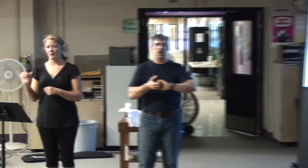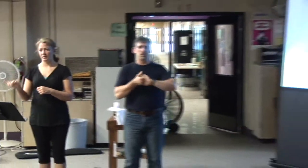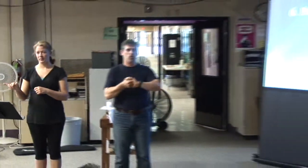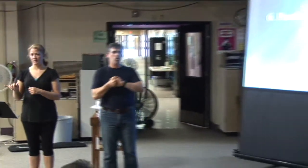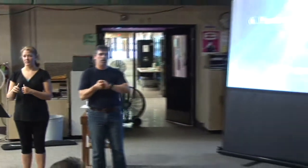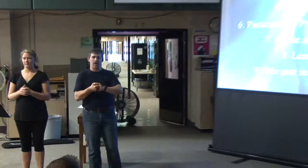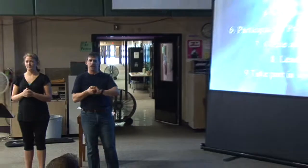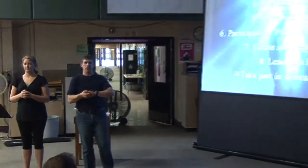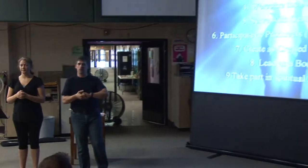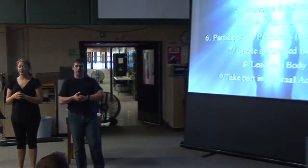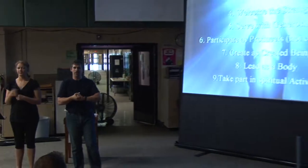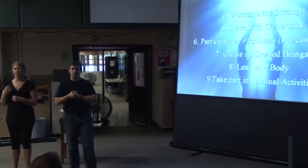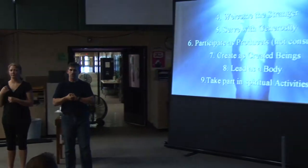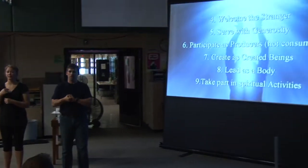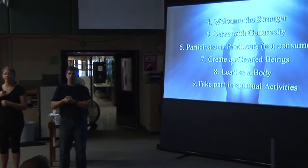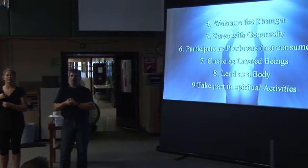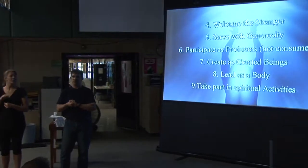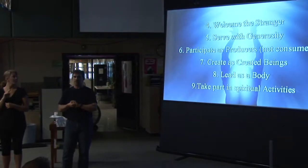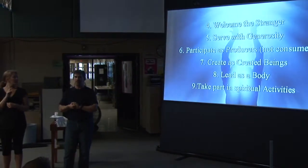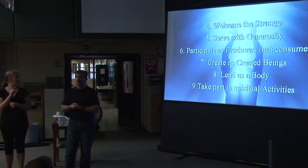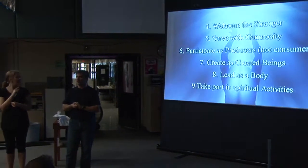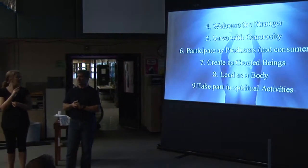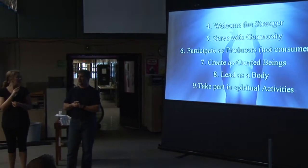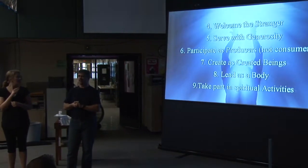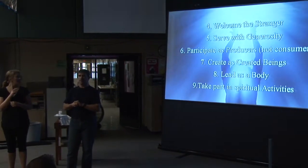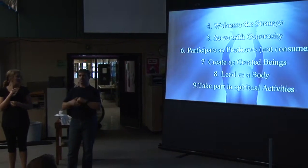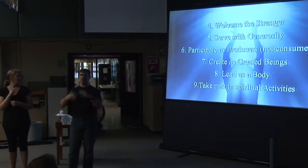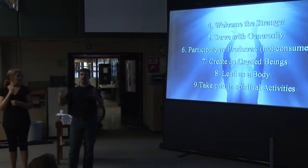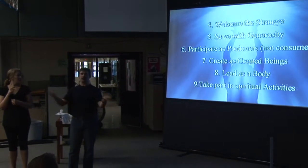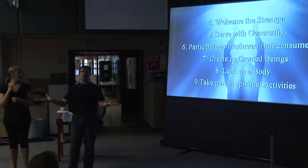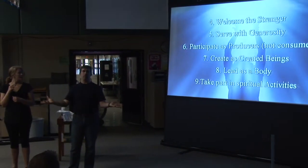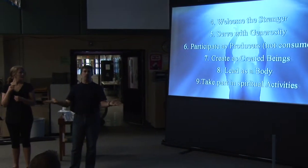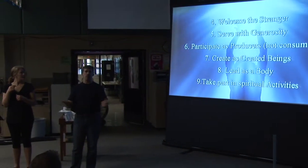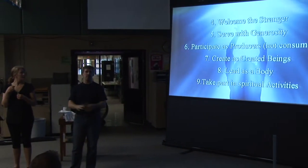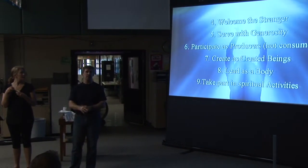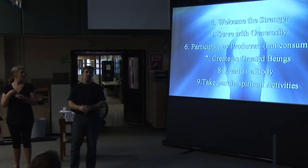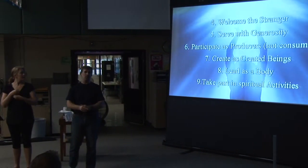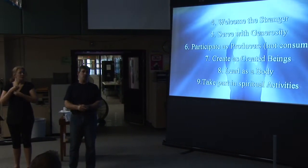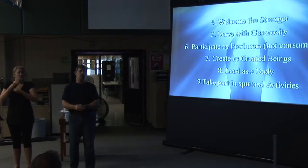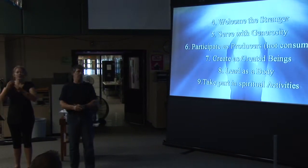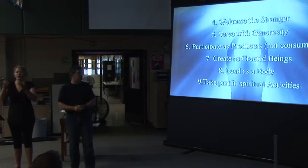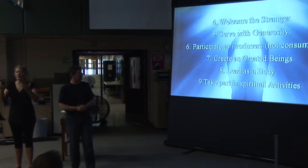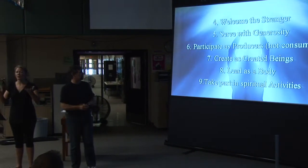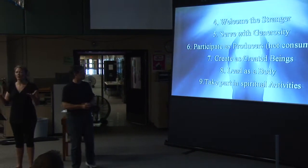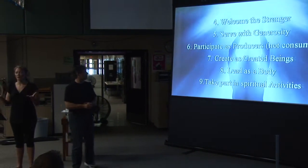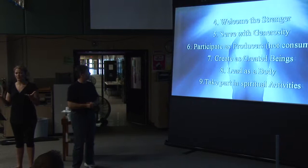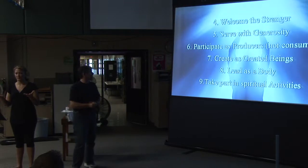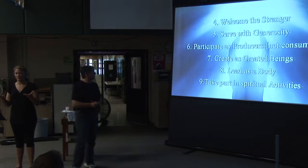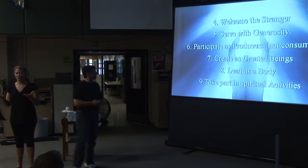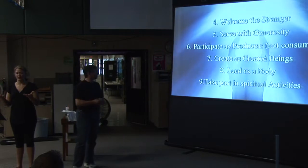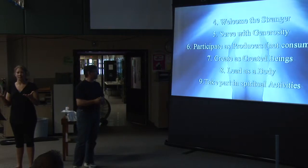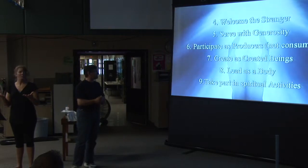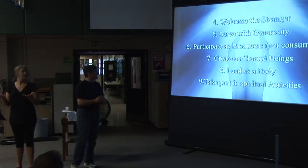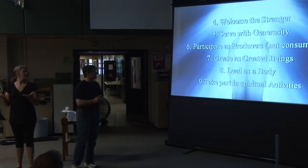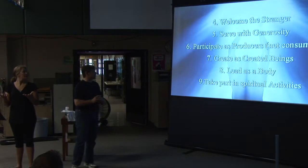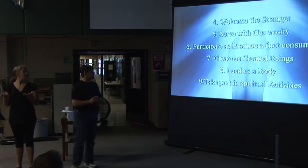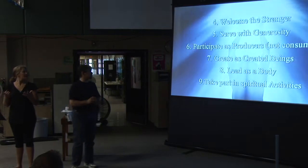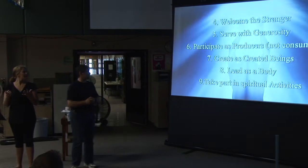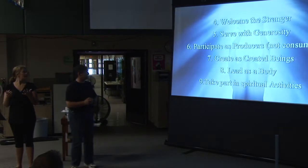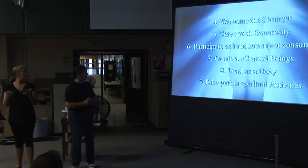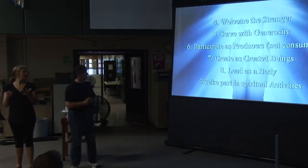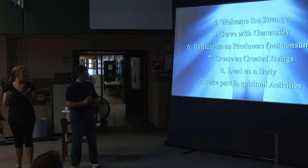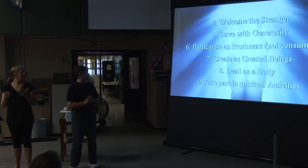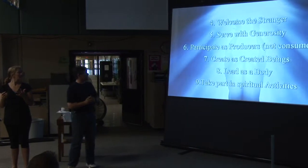world, we're taught to hold on, you know, you don't want to lose it. But God is about generosity, about pointing things out, and we want to be generous. Participate